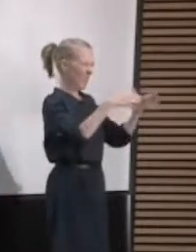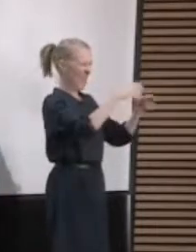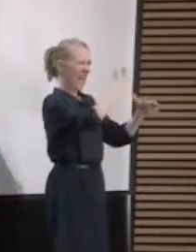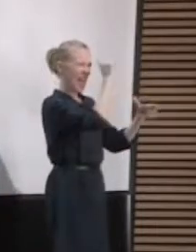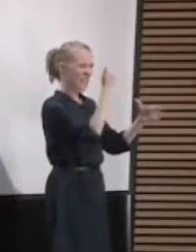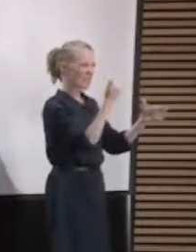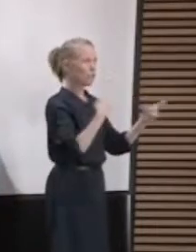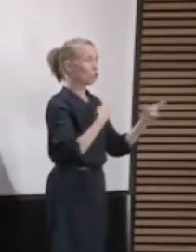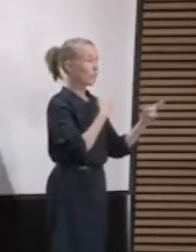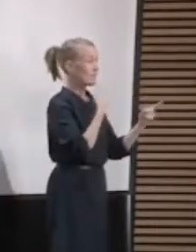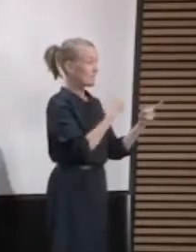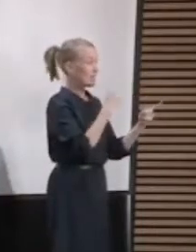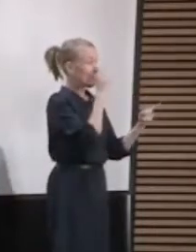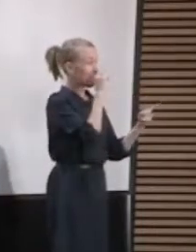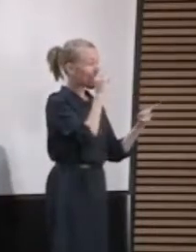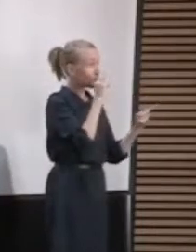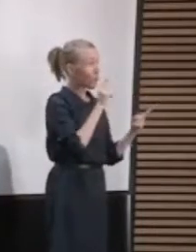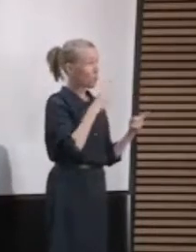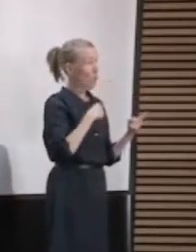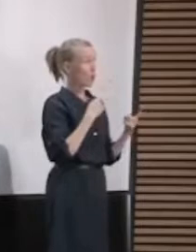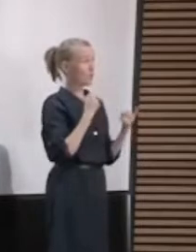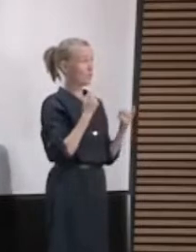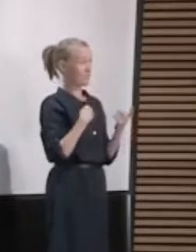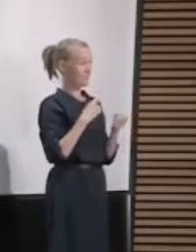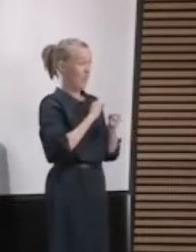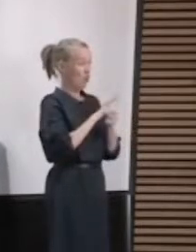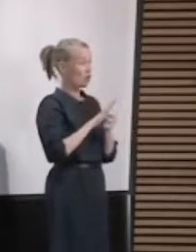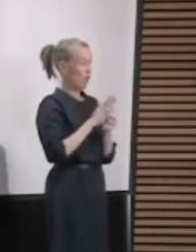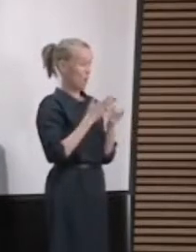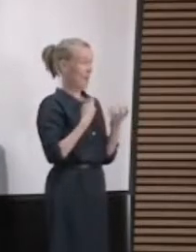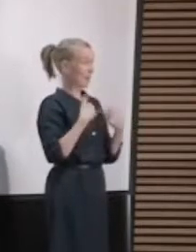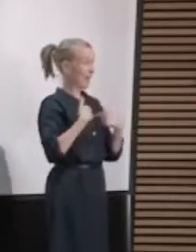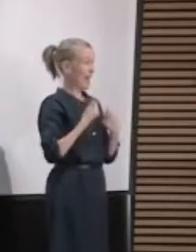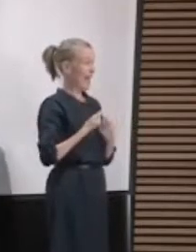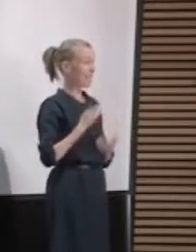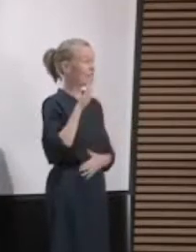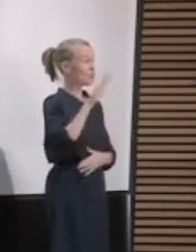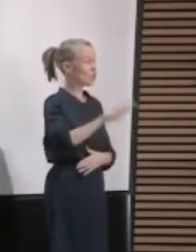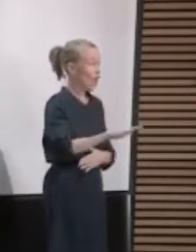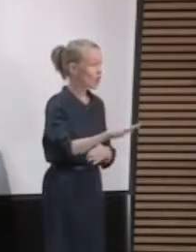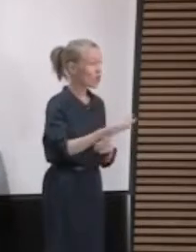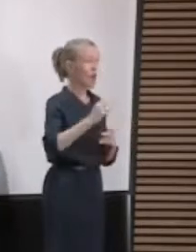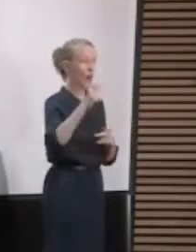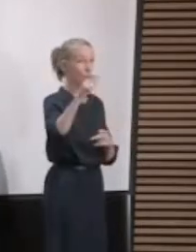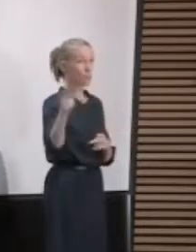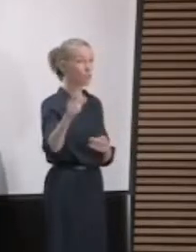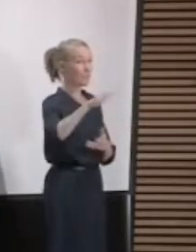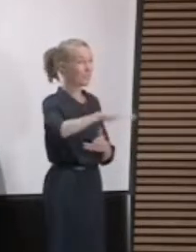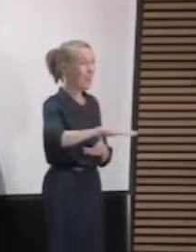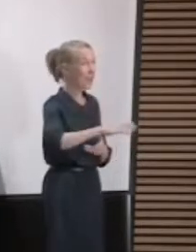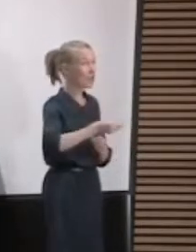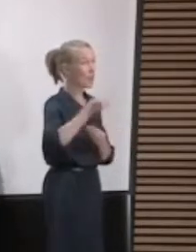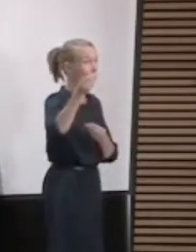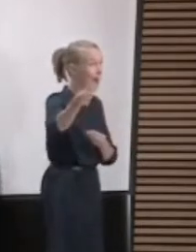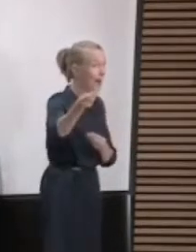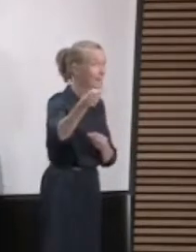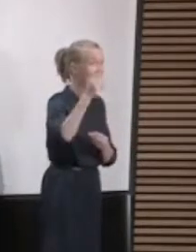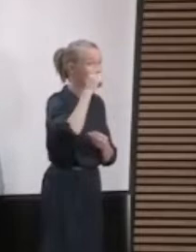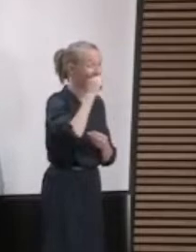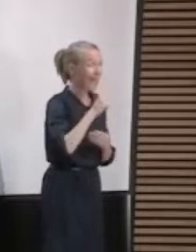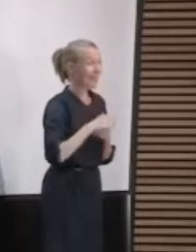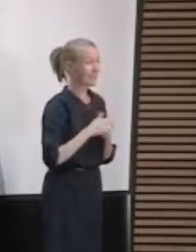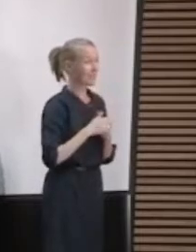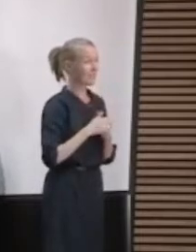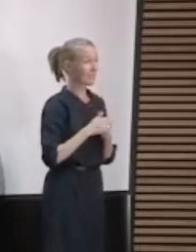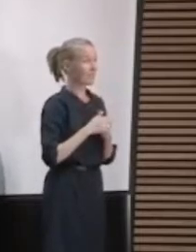the alternative that there might have been an intermediary in between. Well, everyone's negative so far. We're going back again a second time. We're looking at serology to